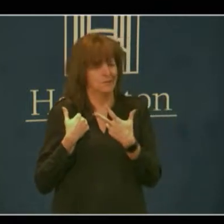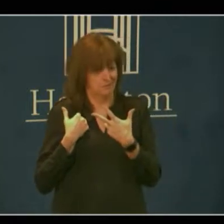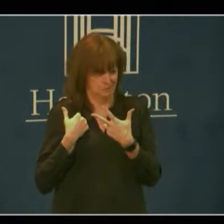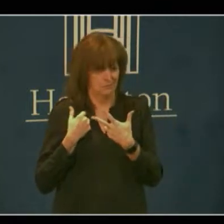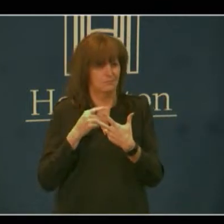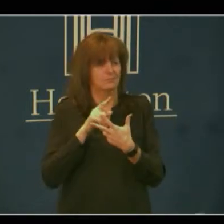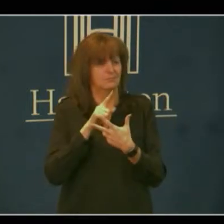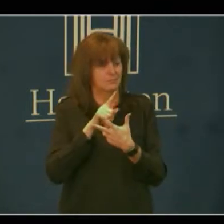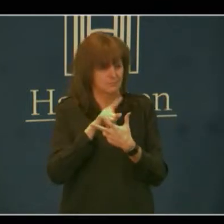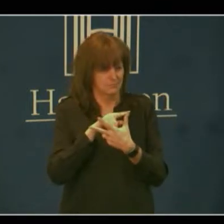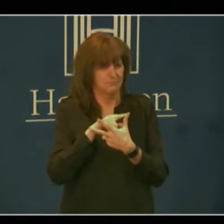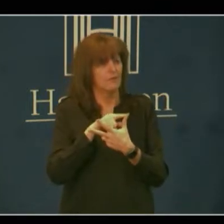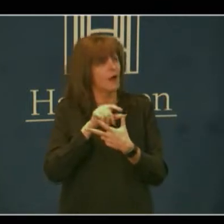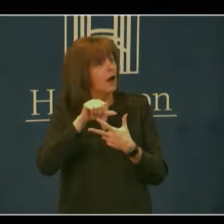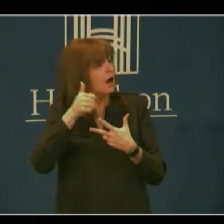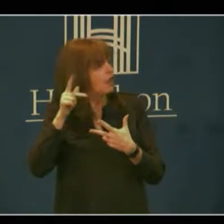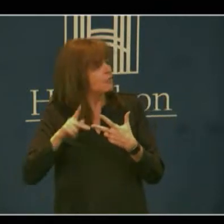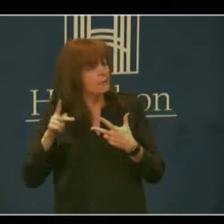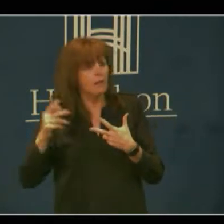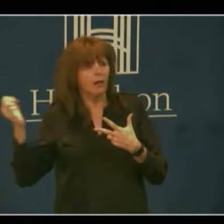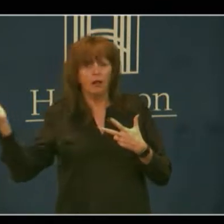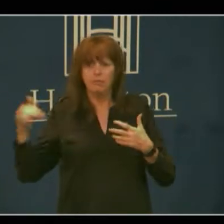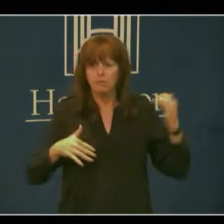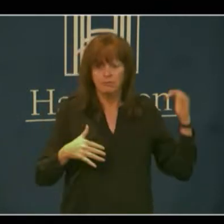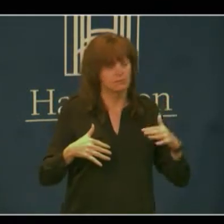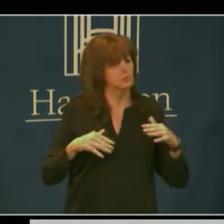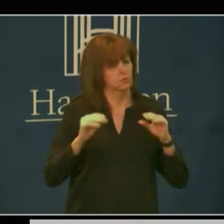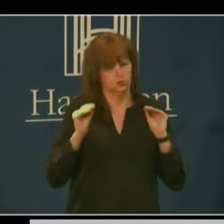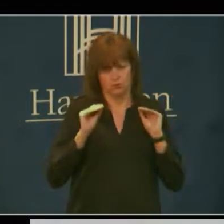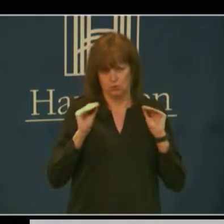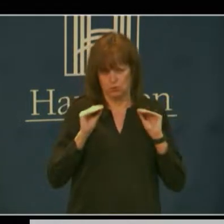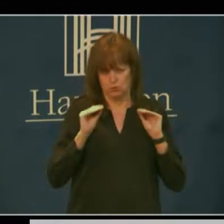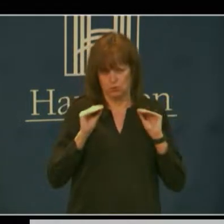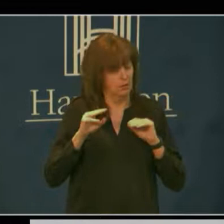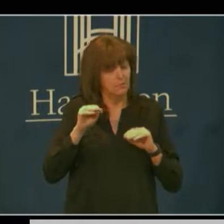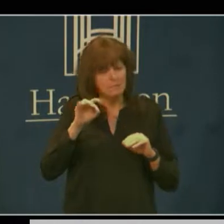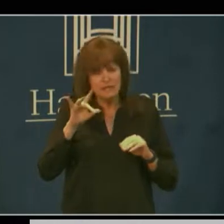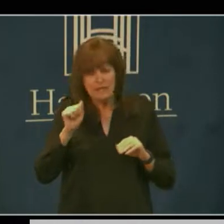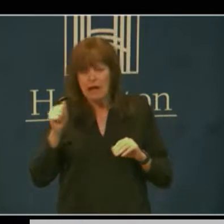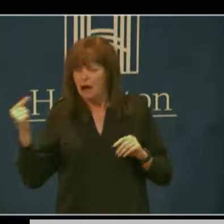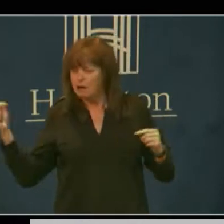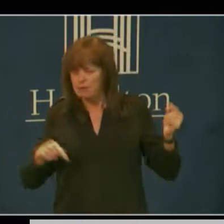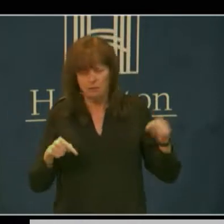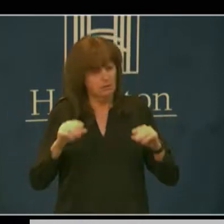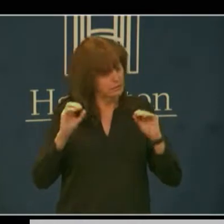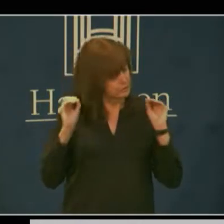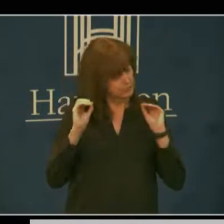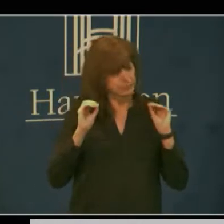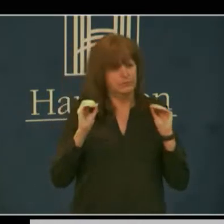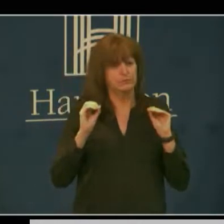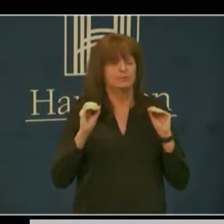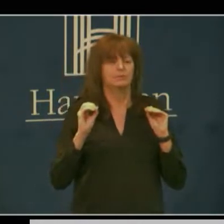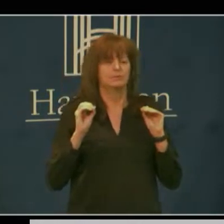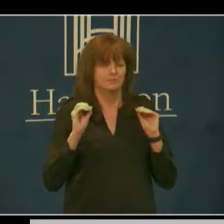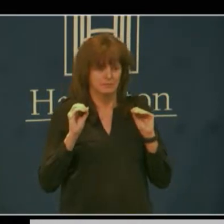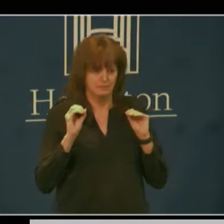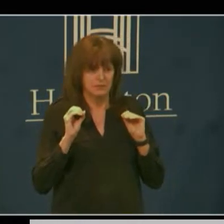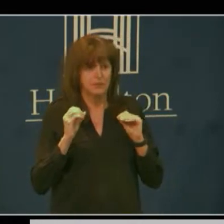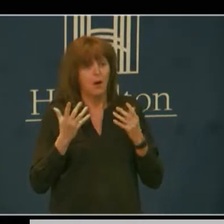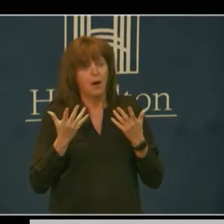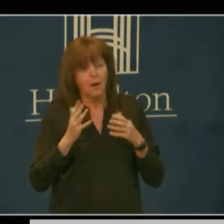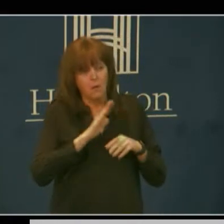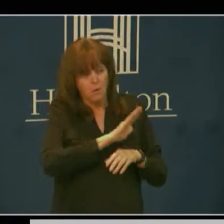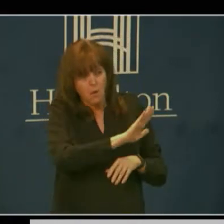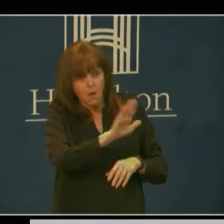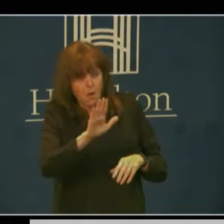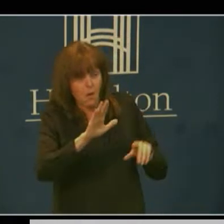residents or the media. Tonight, we will hopefully be able to answer many of the questions you have regarding the